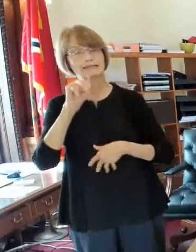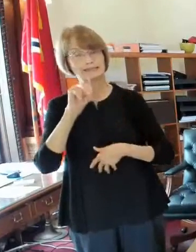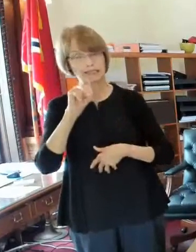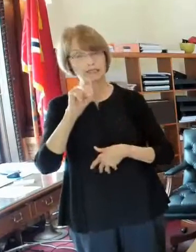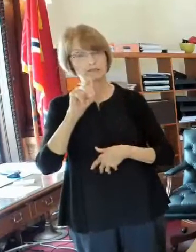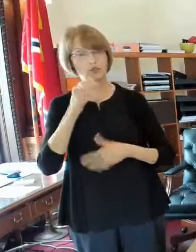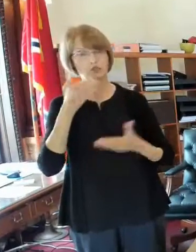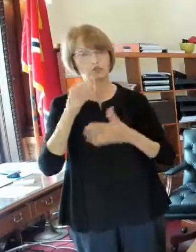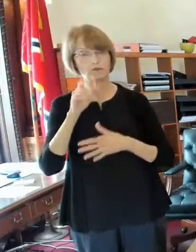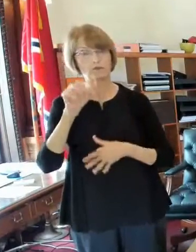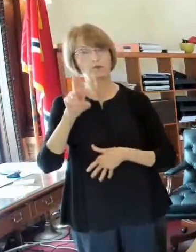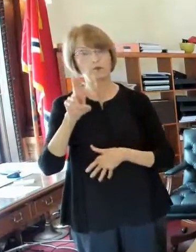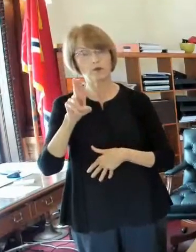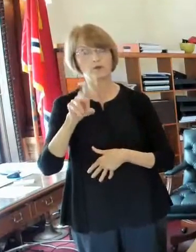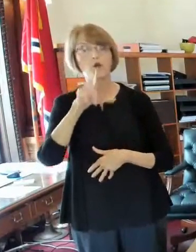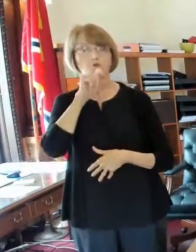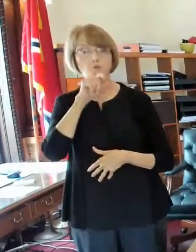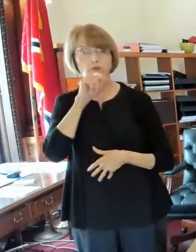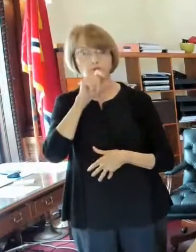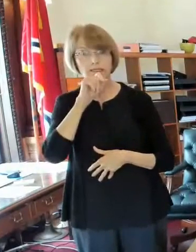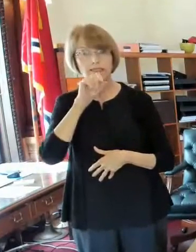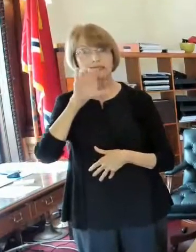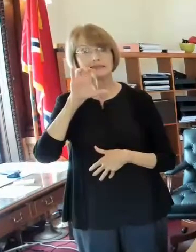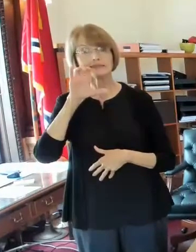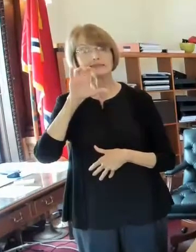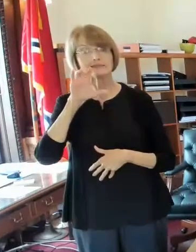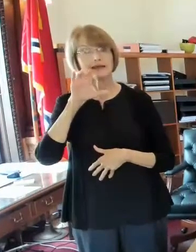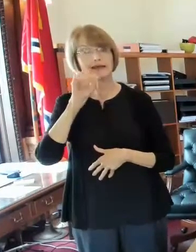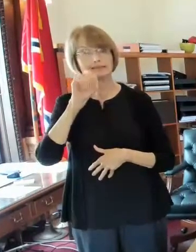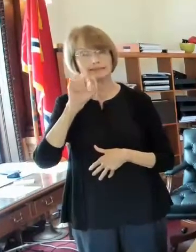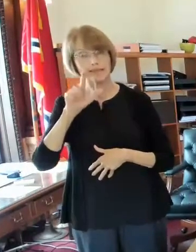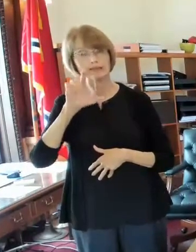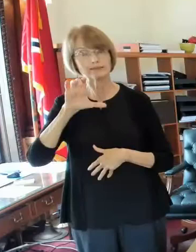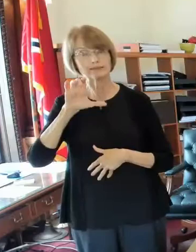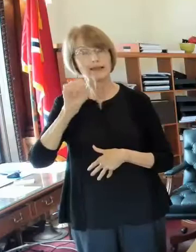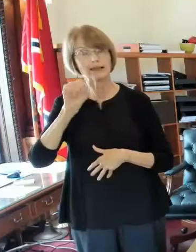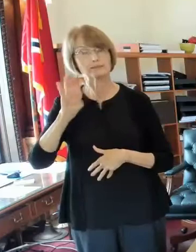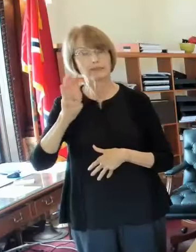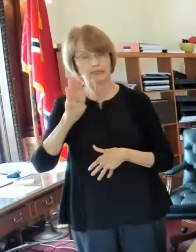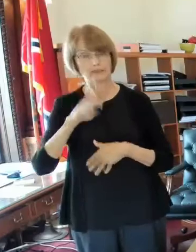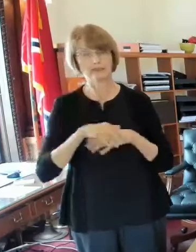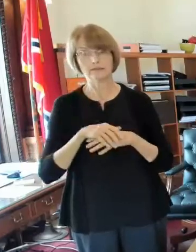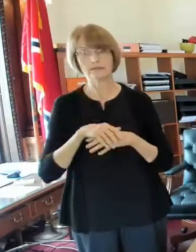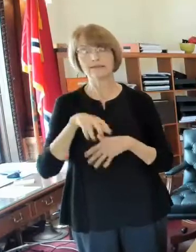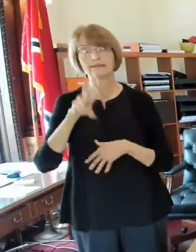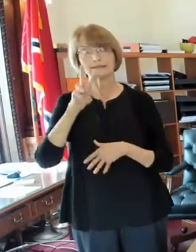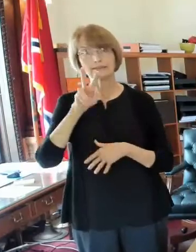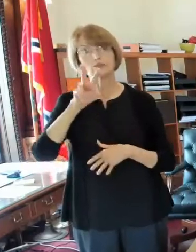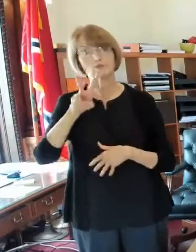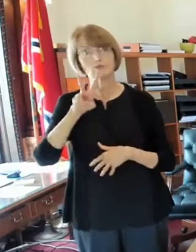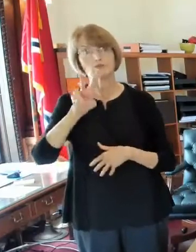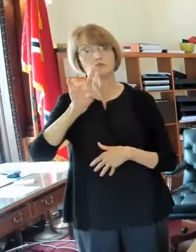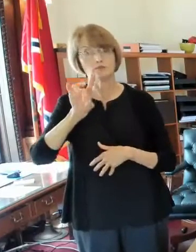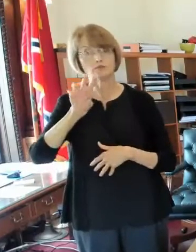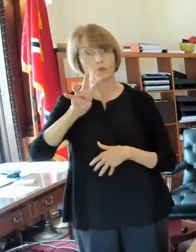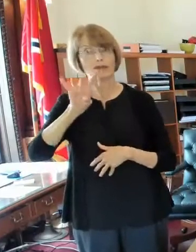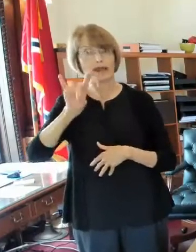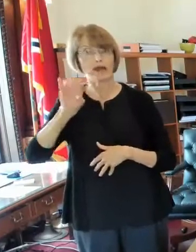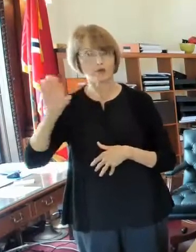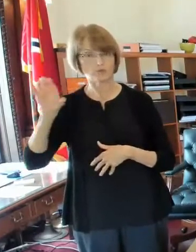at STLCSB, and on, of course, 622-4800. So